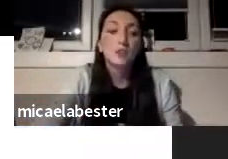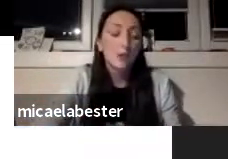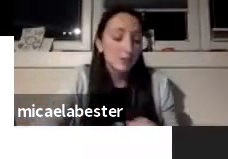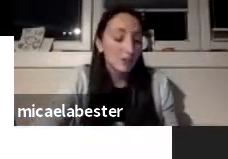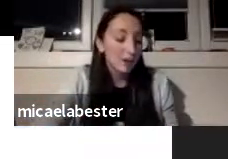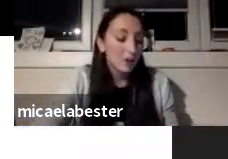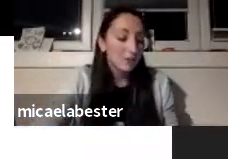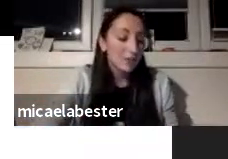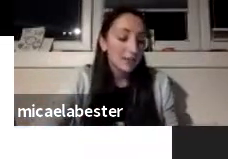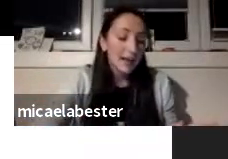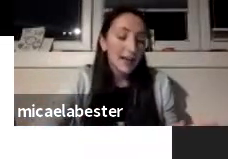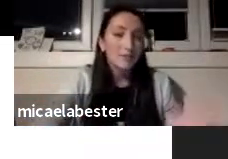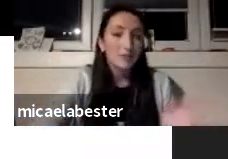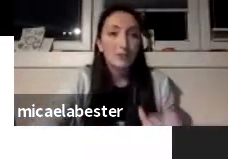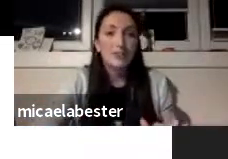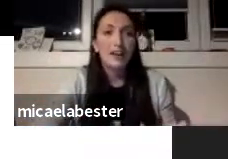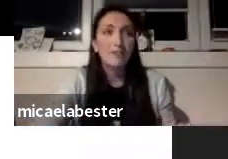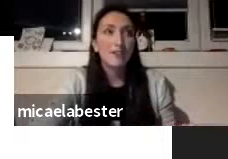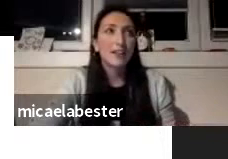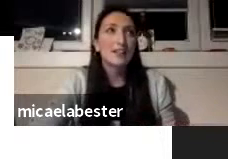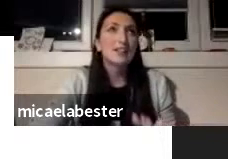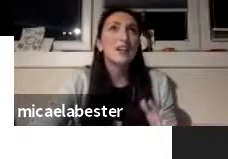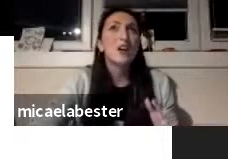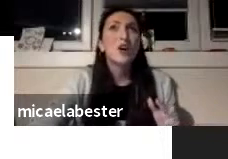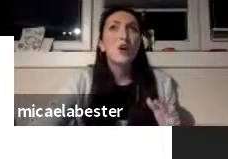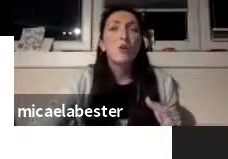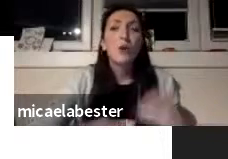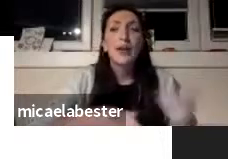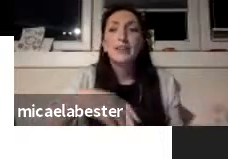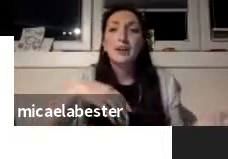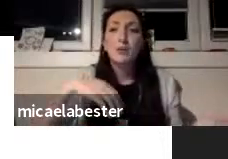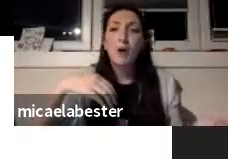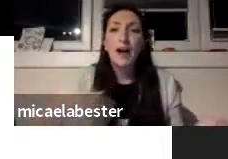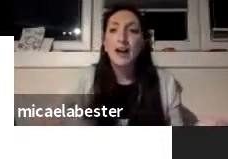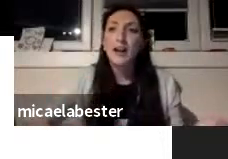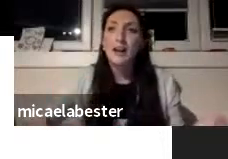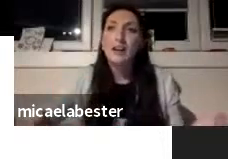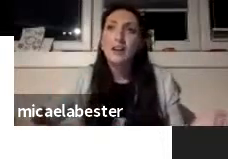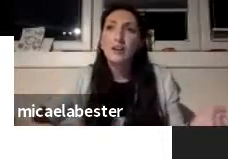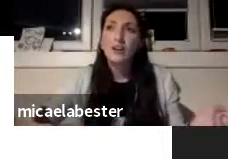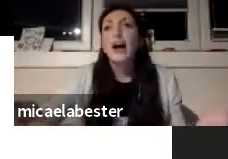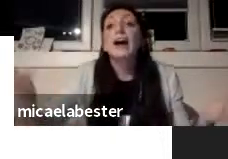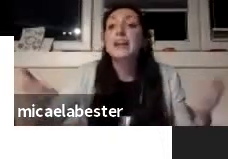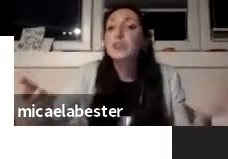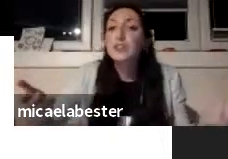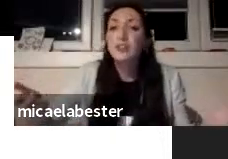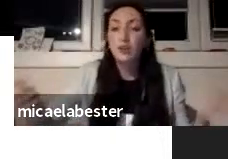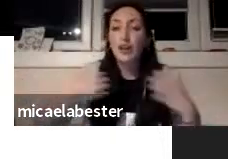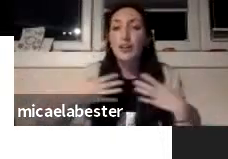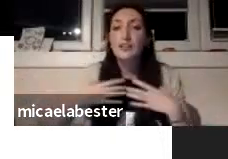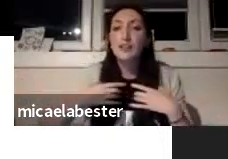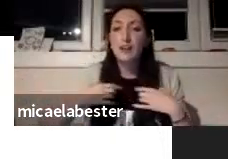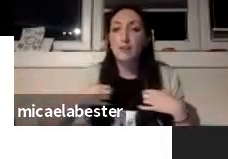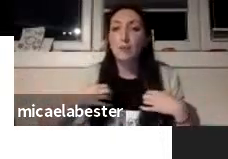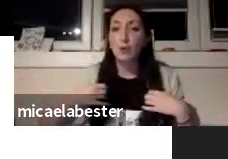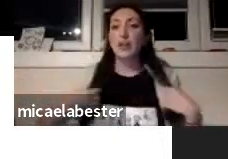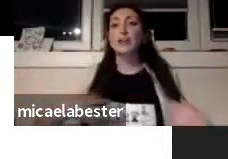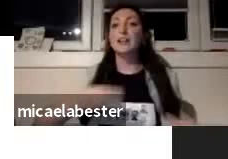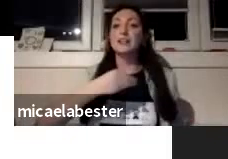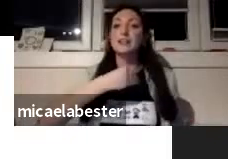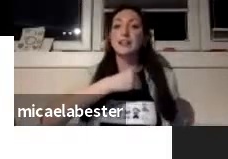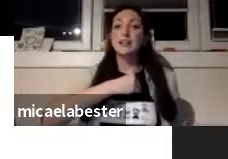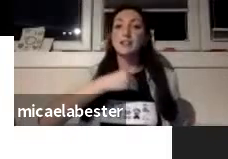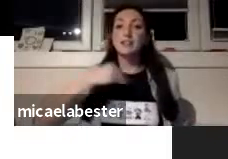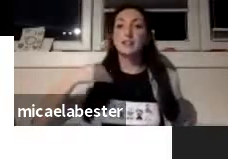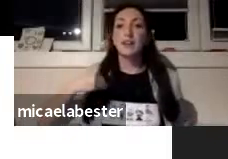And so the question I often get in response to that fact is, wait, like why? I could tell you, okay, the sign for